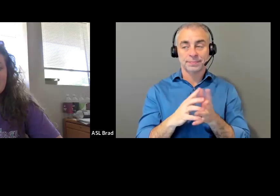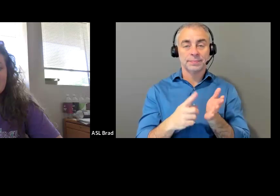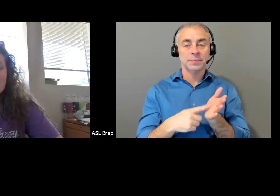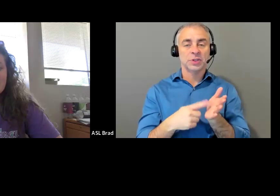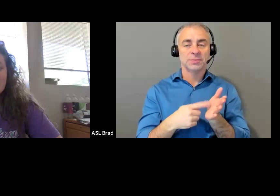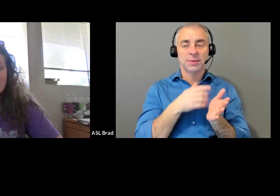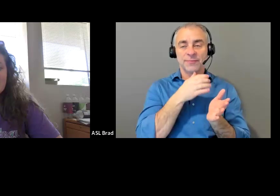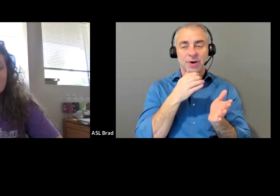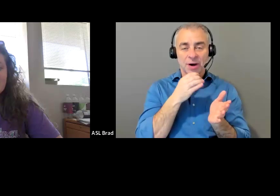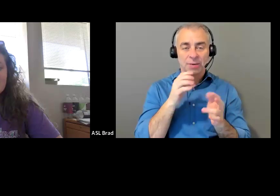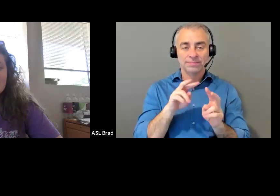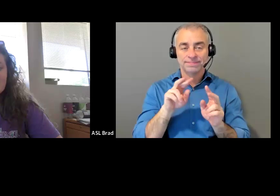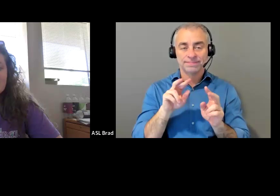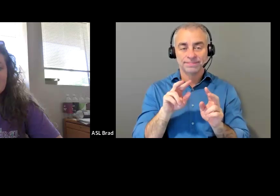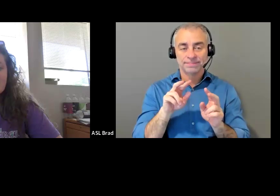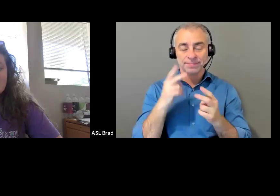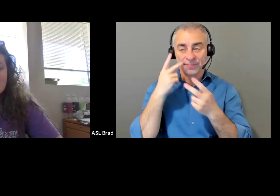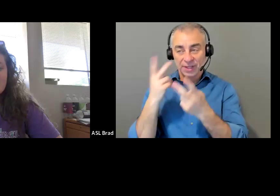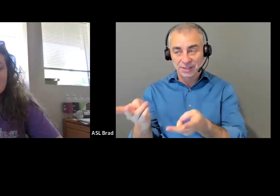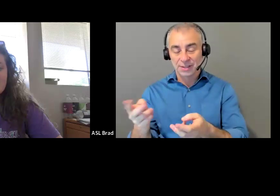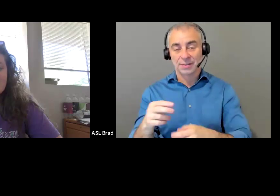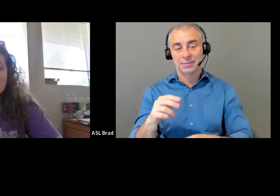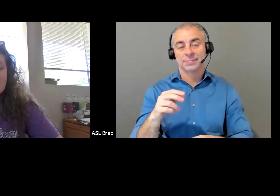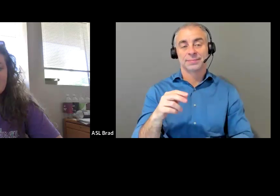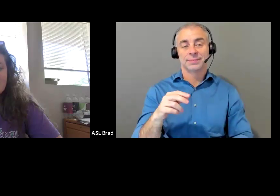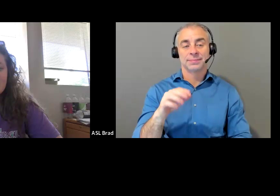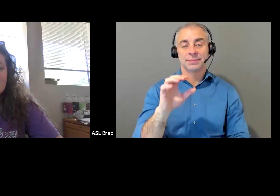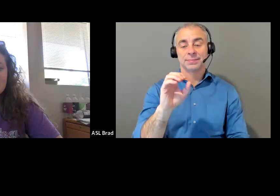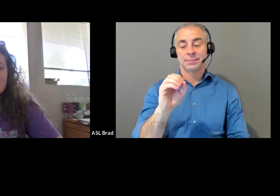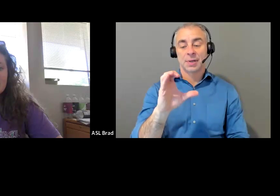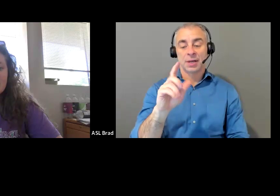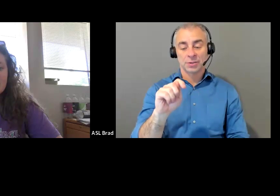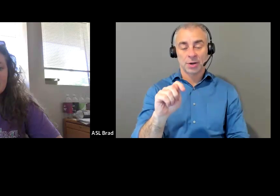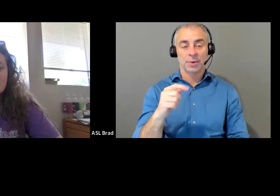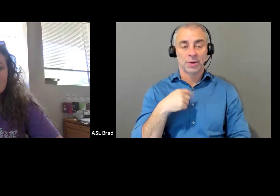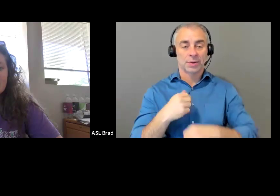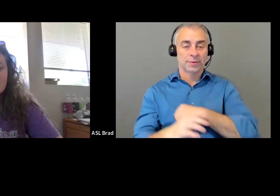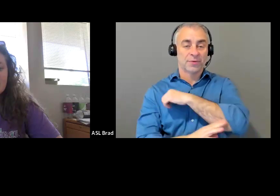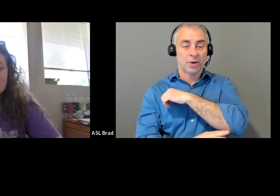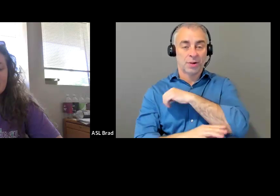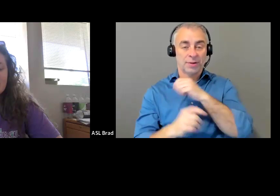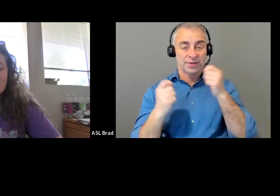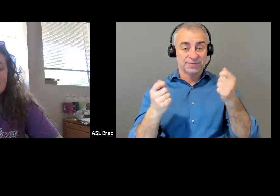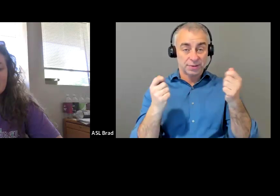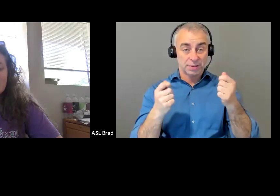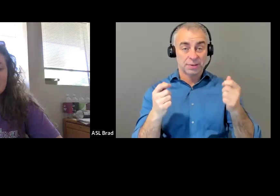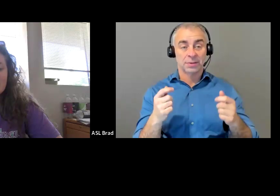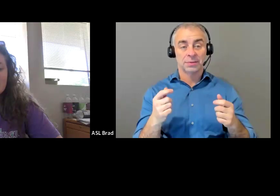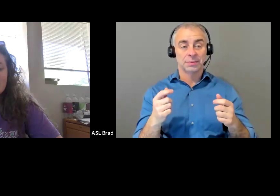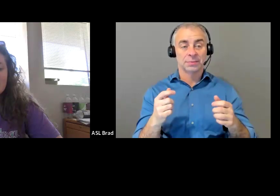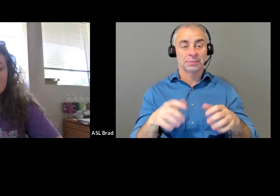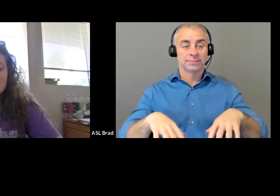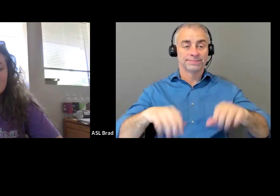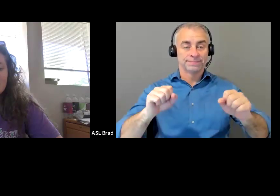and different things like that. Or in October, we will have like a fall fest where there will be lots of